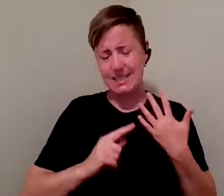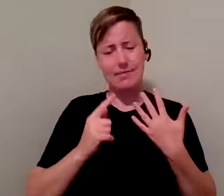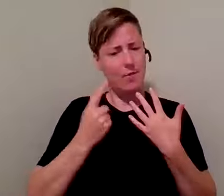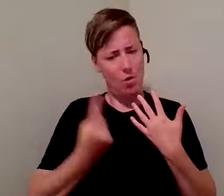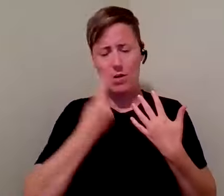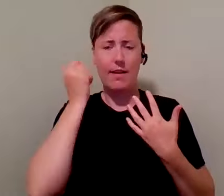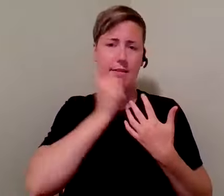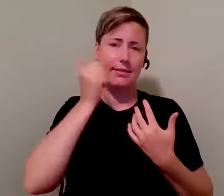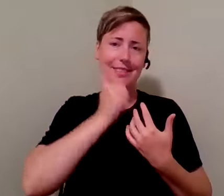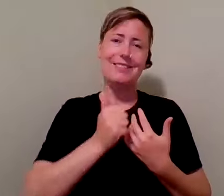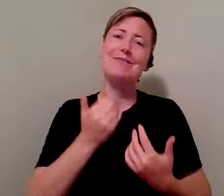folks. Thanks, Terry.